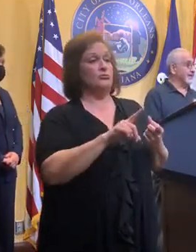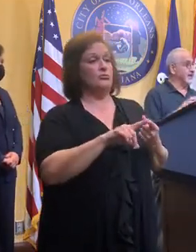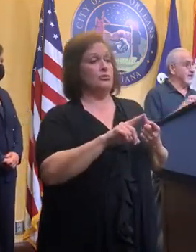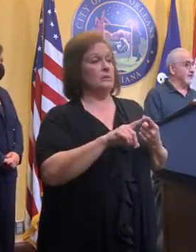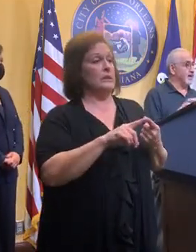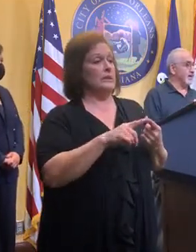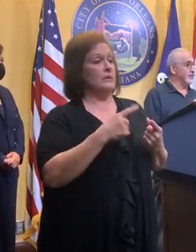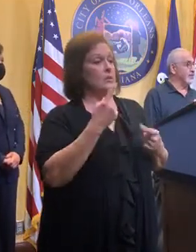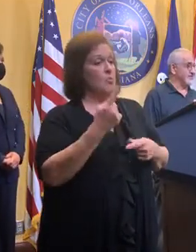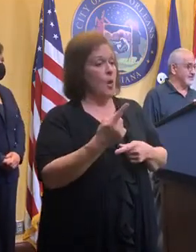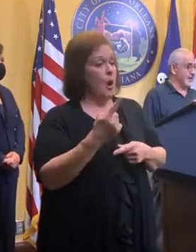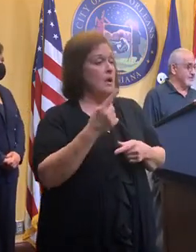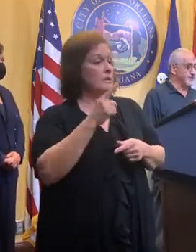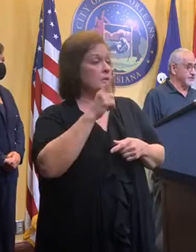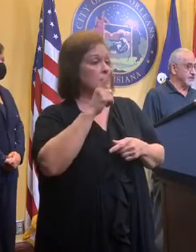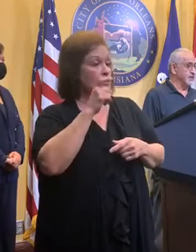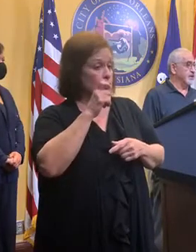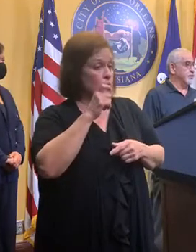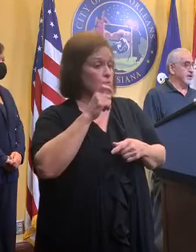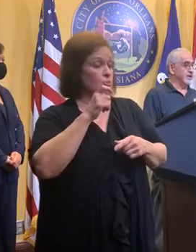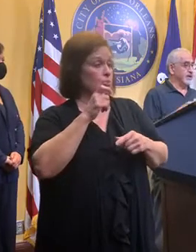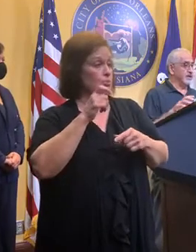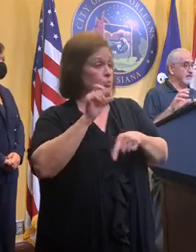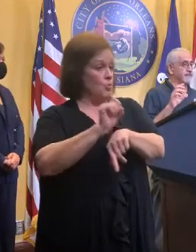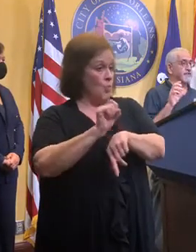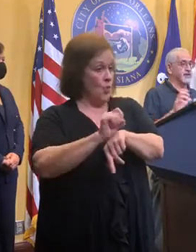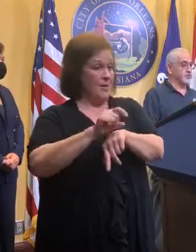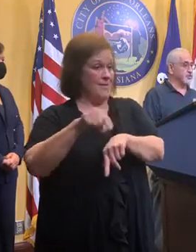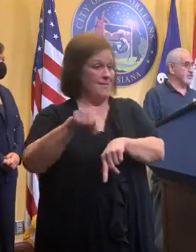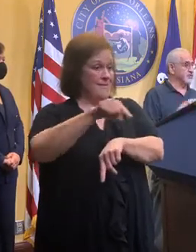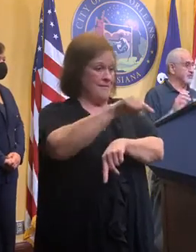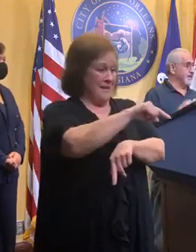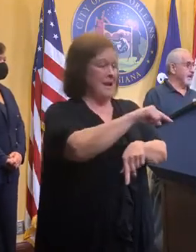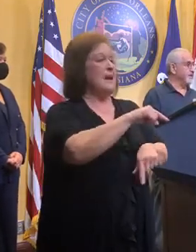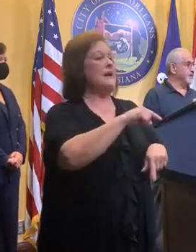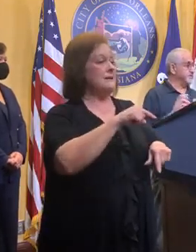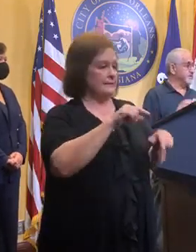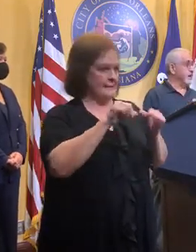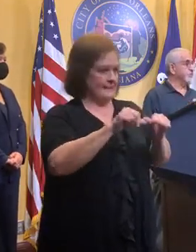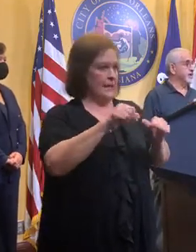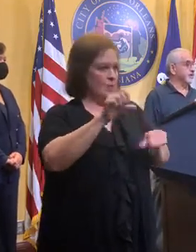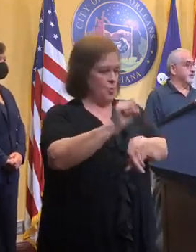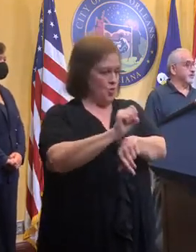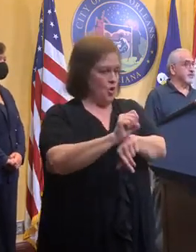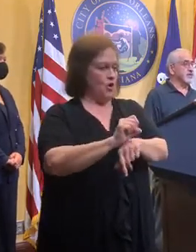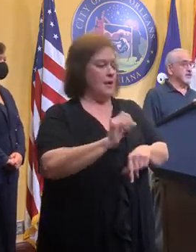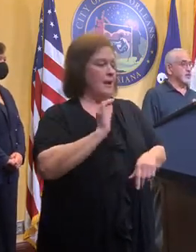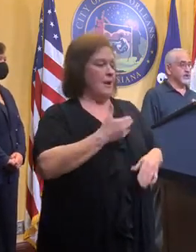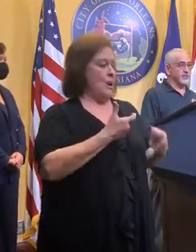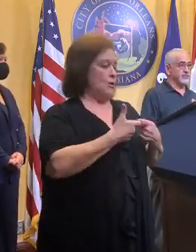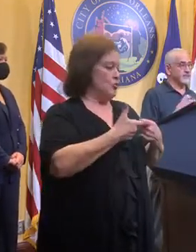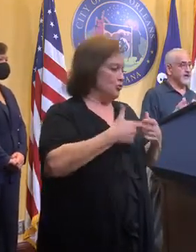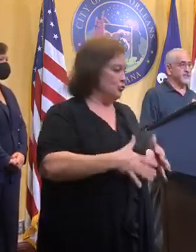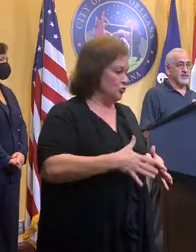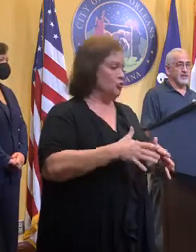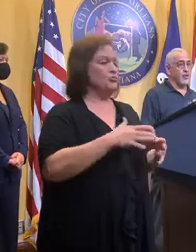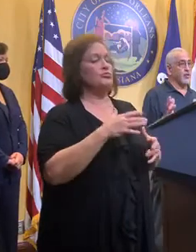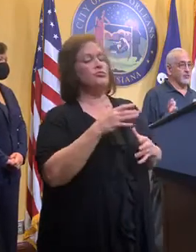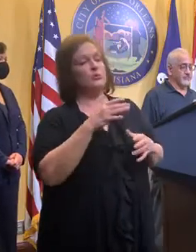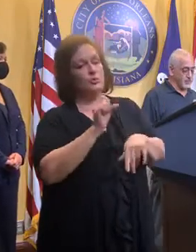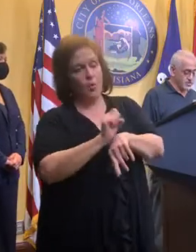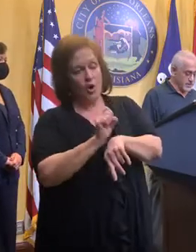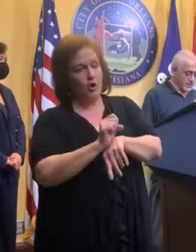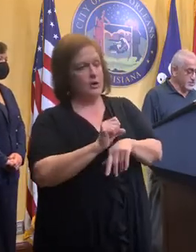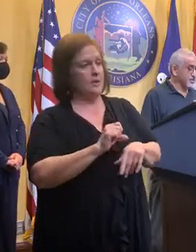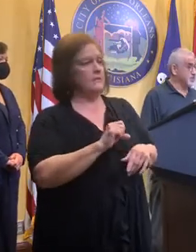are typically unmanned or unstaffed. We're going to have electricians, mechanics, operators. We're going to be staffing